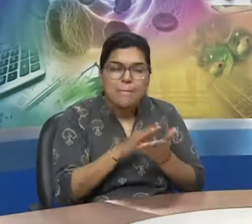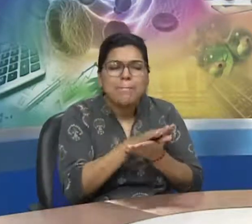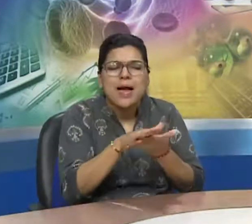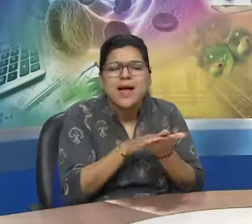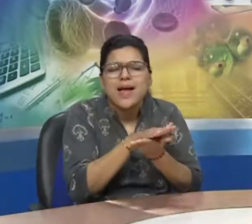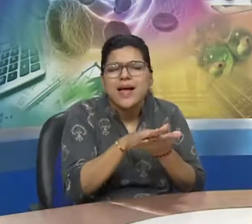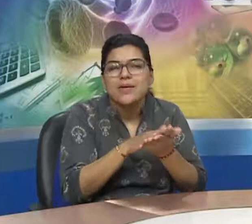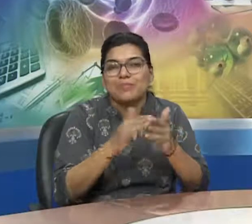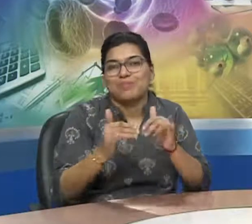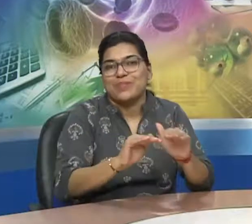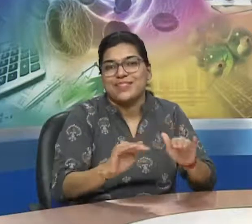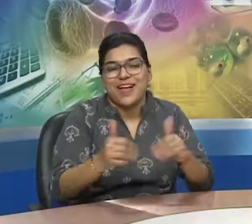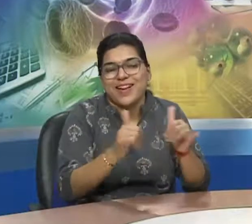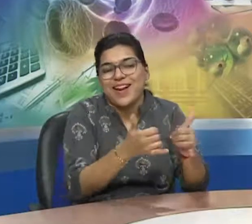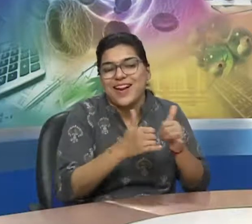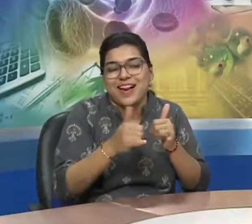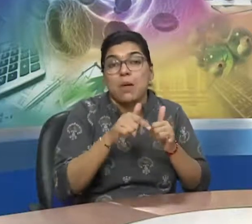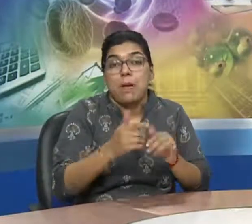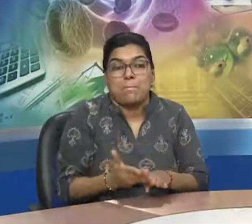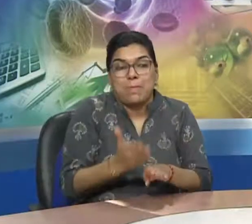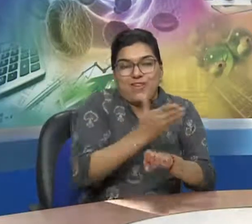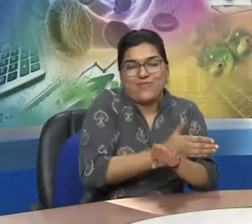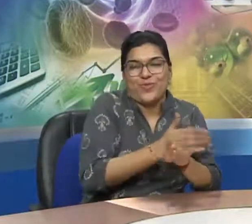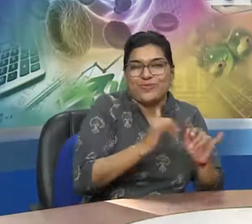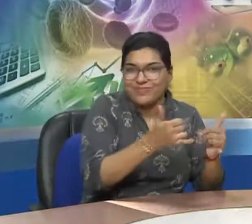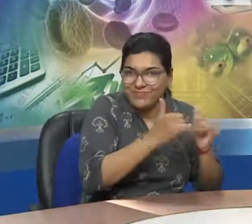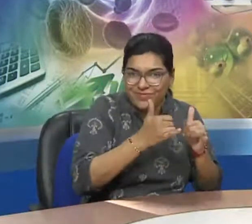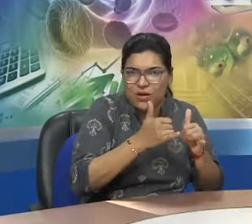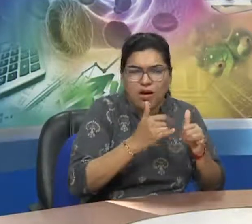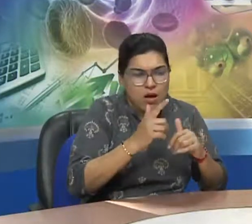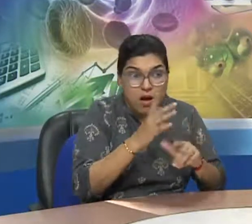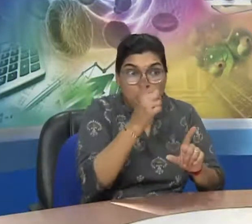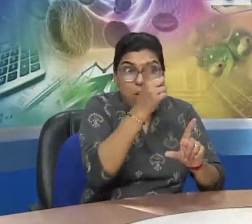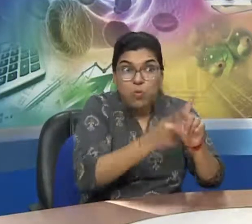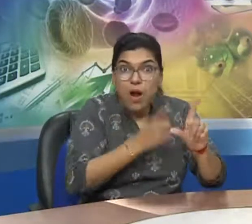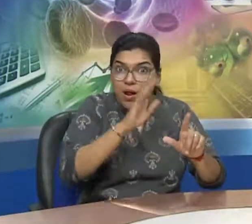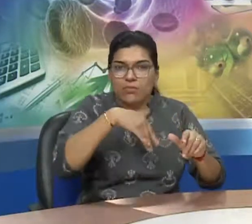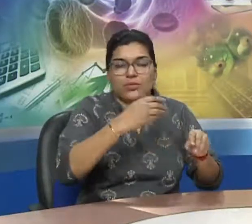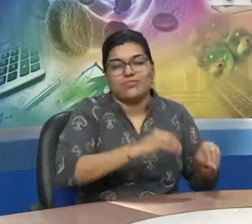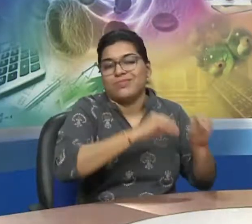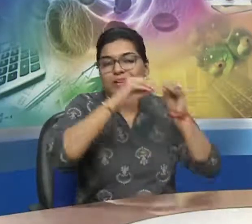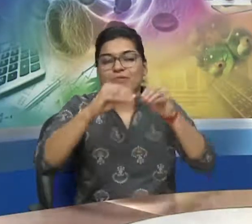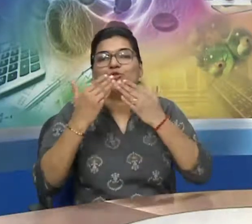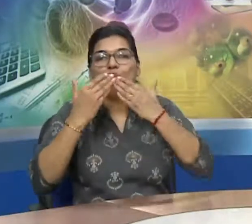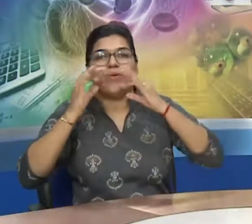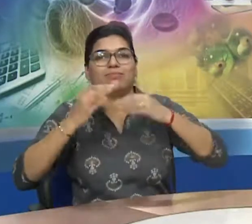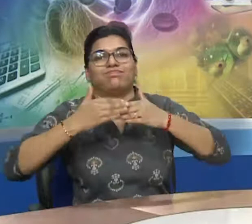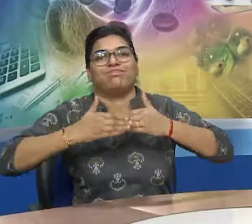schools. For those we use this word preschool, something which is before the school time.